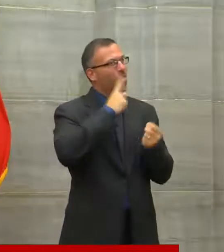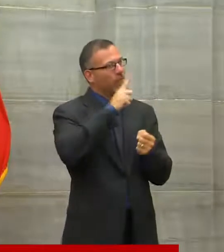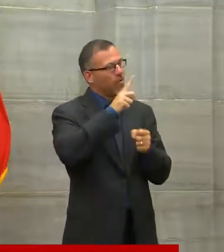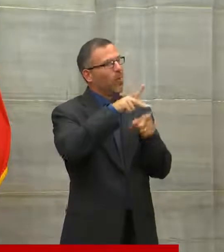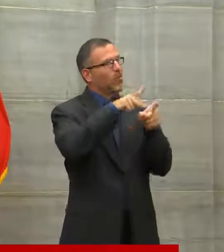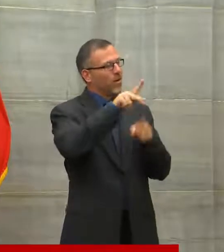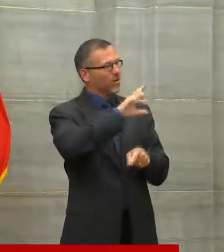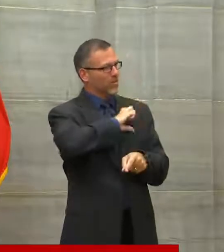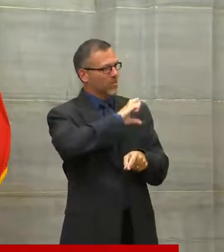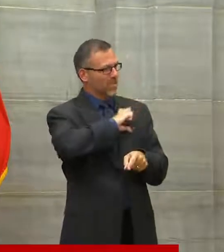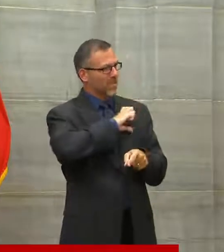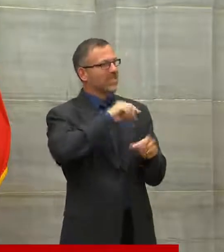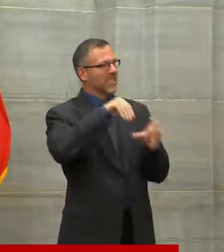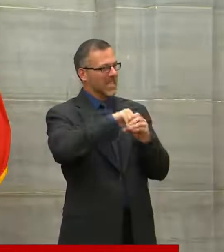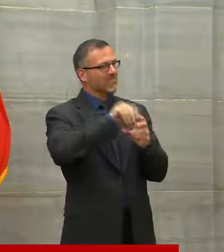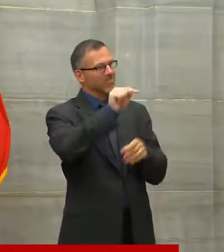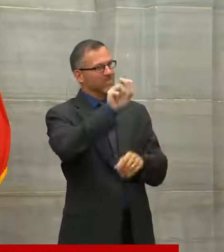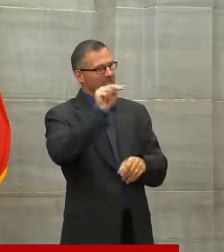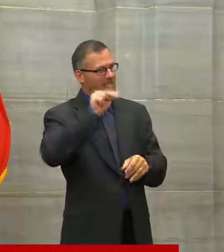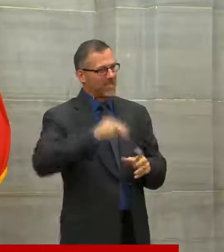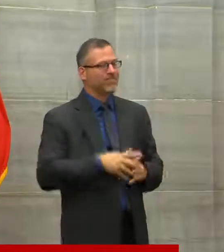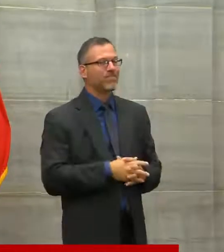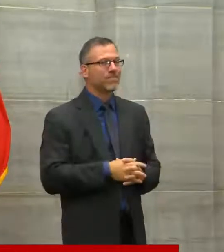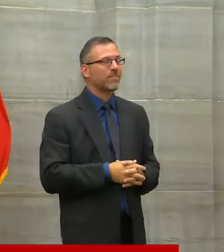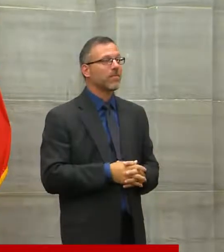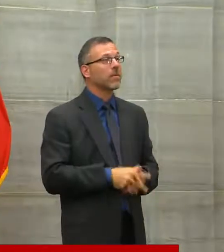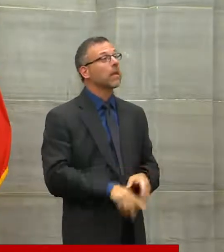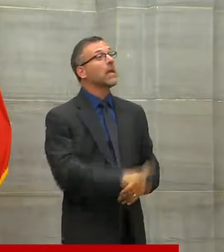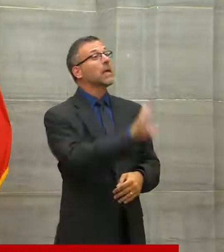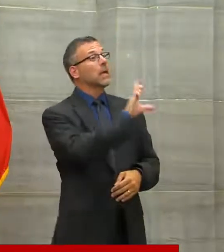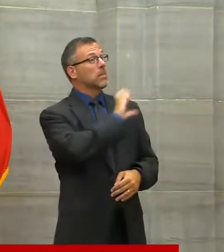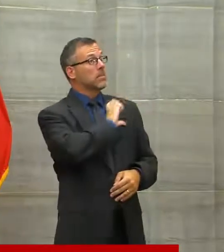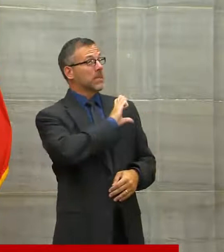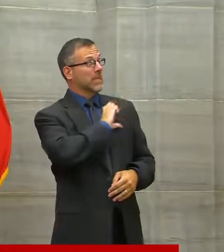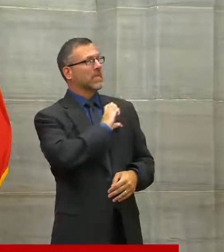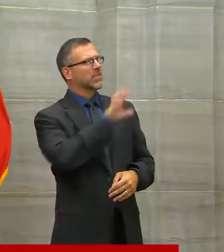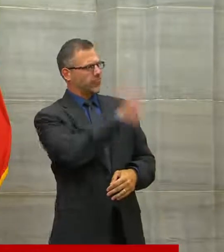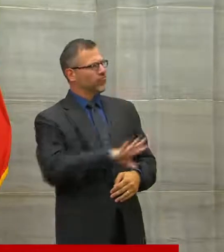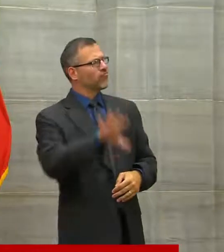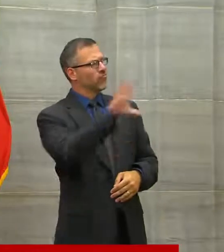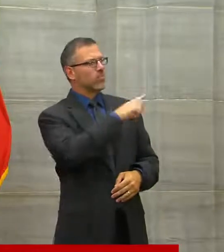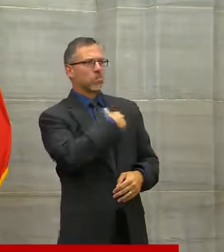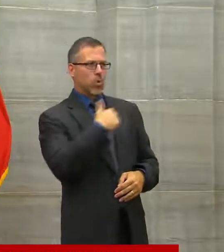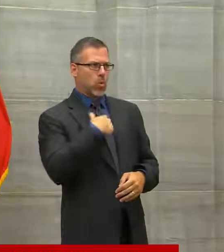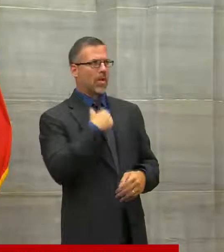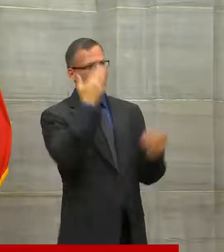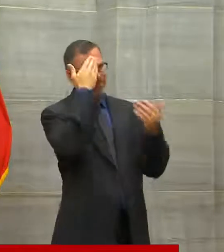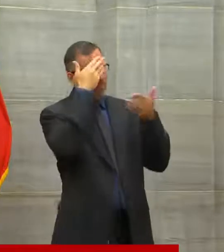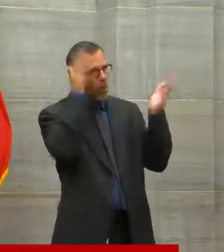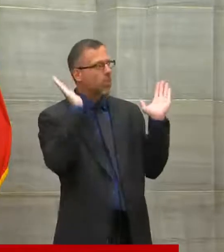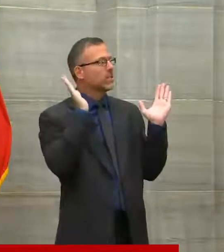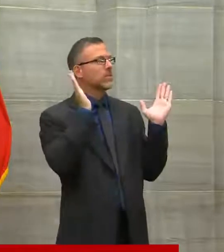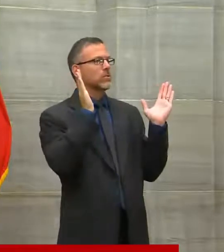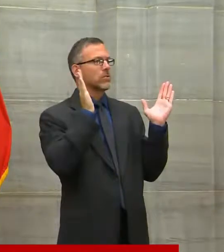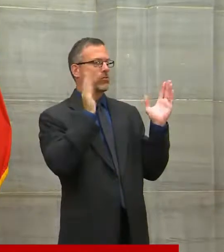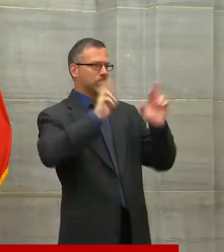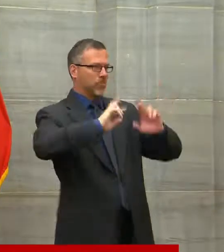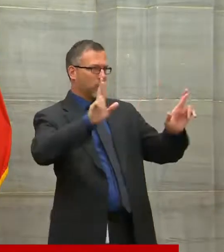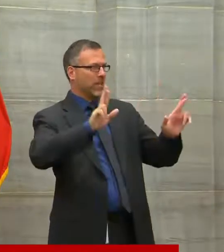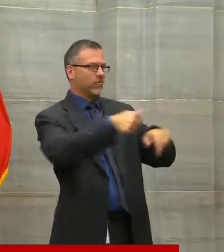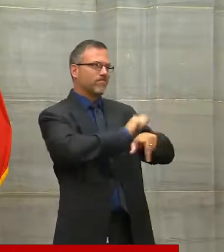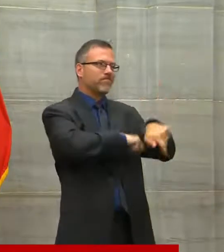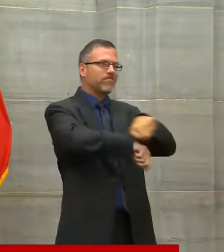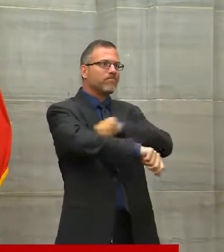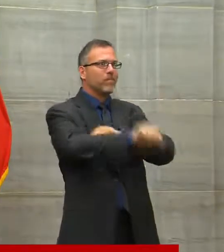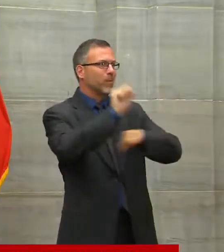enforcement in our great state. We in law enforcement welcome this conversation and are prepared to work toward improvement.